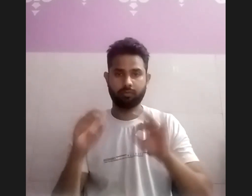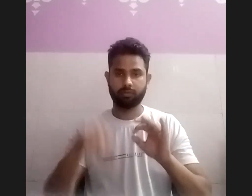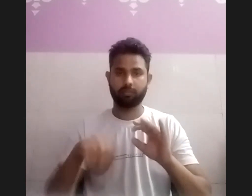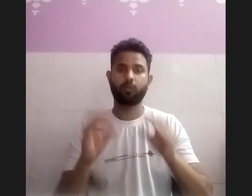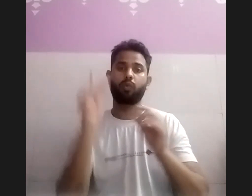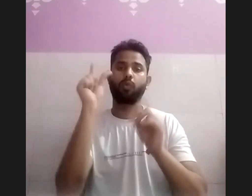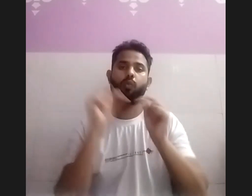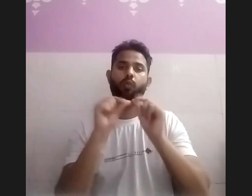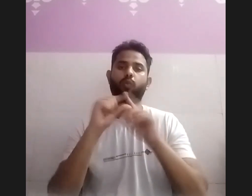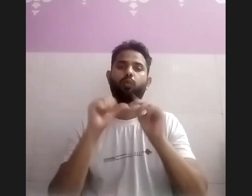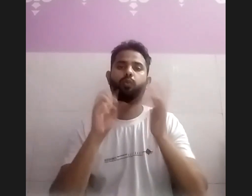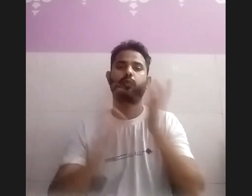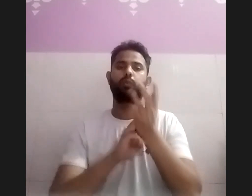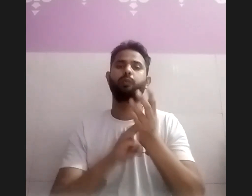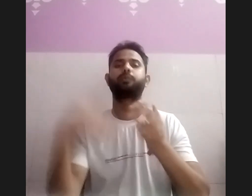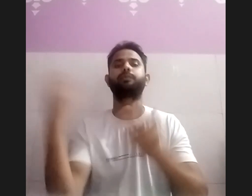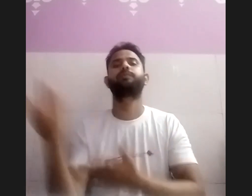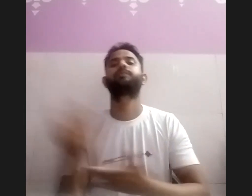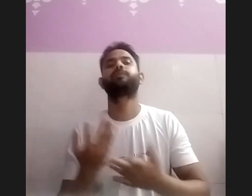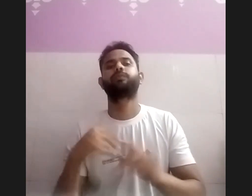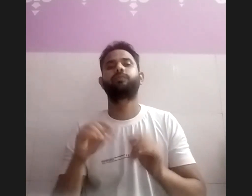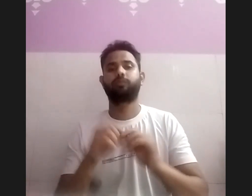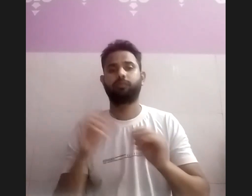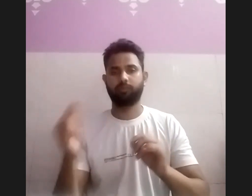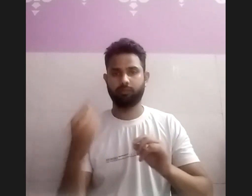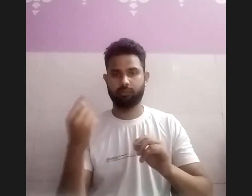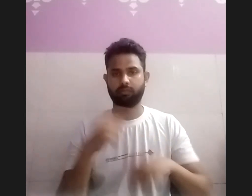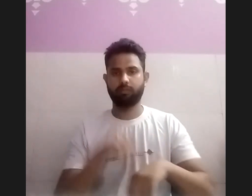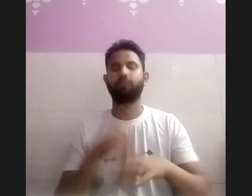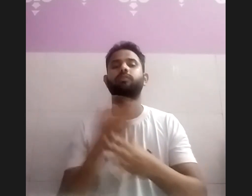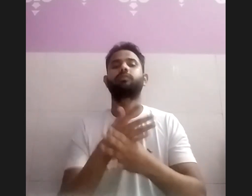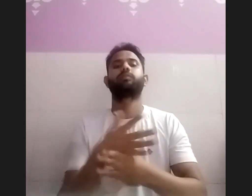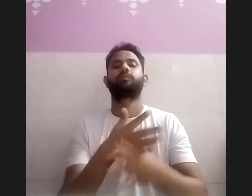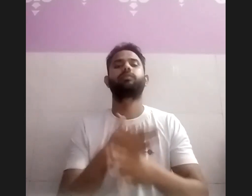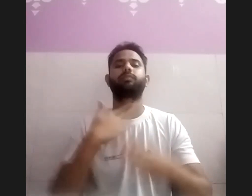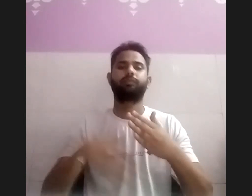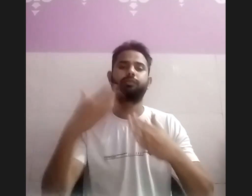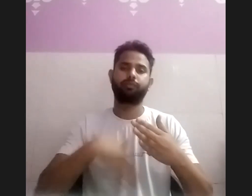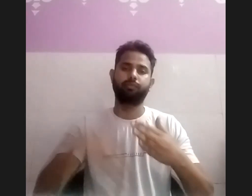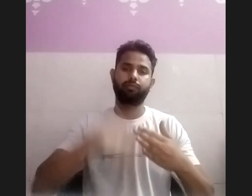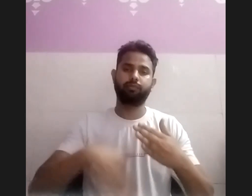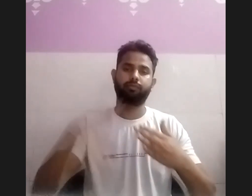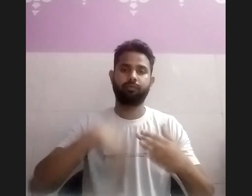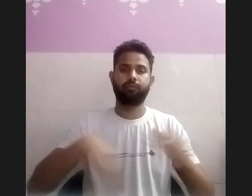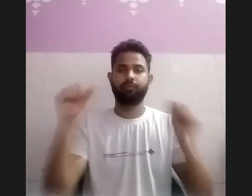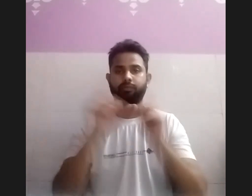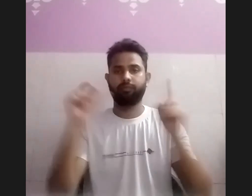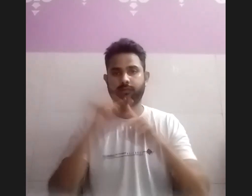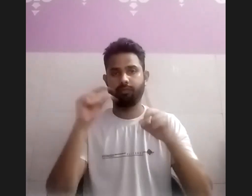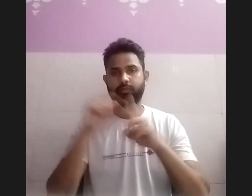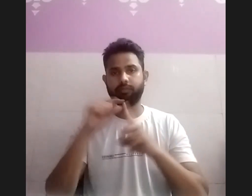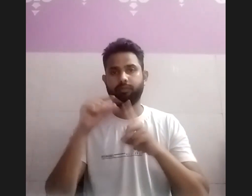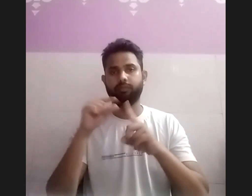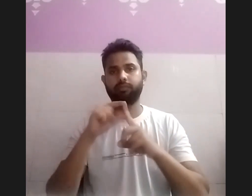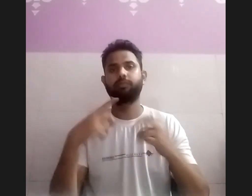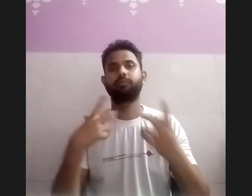So actually, we have invited him just to share the journey of My Udan, and this app is a single epicenter